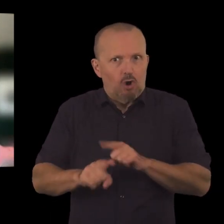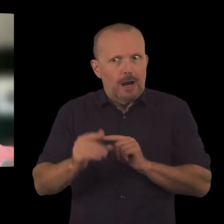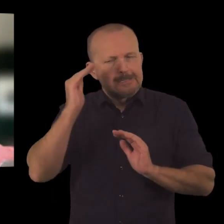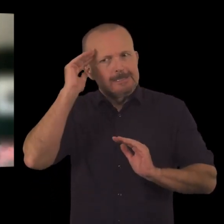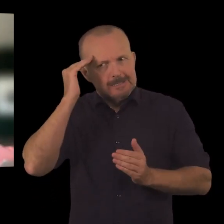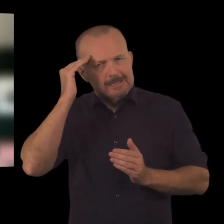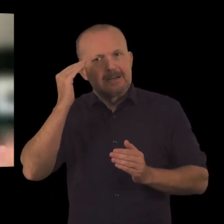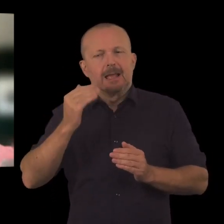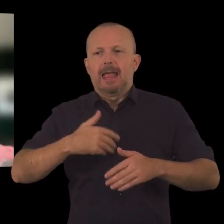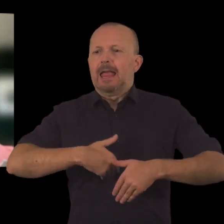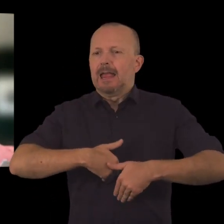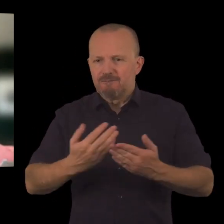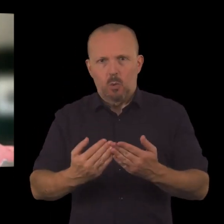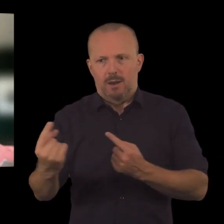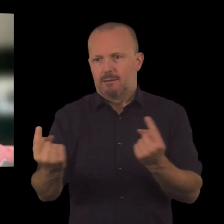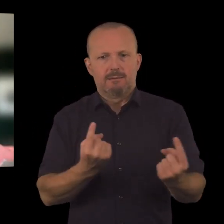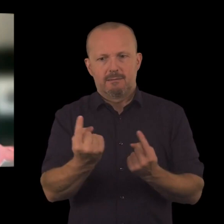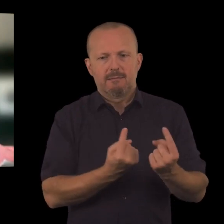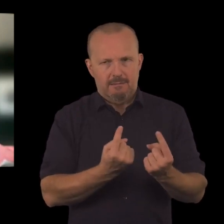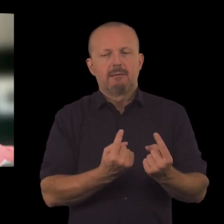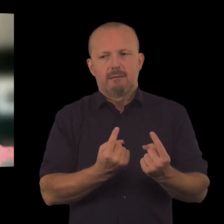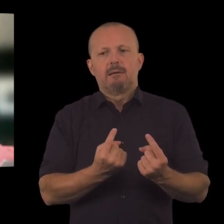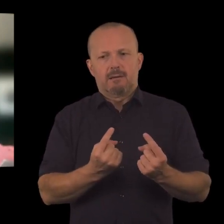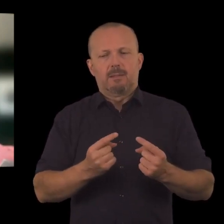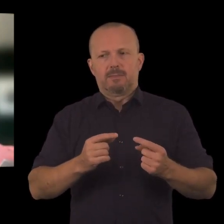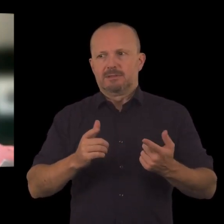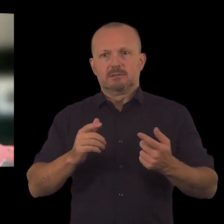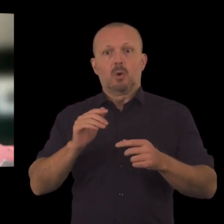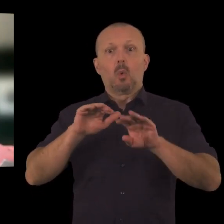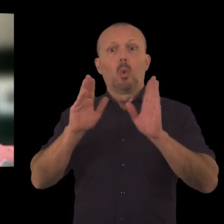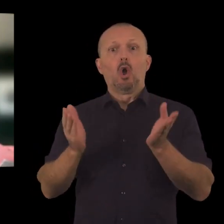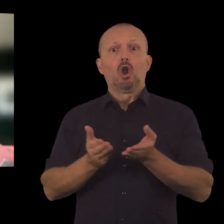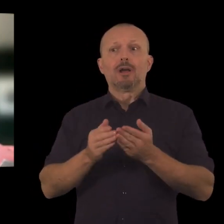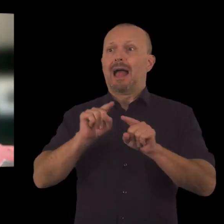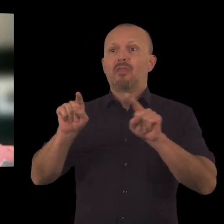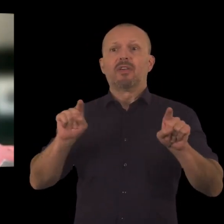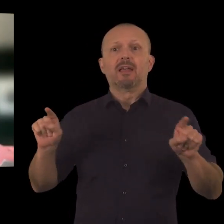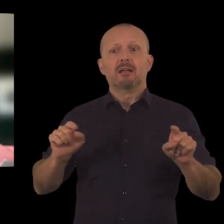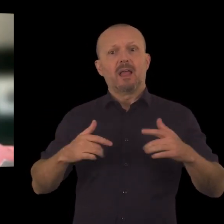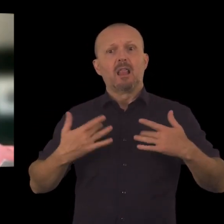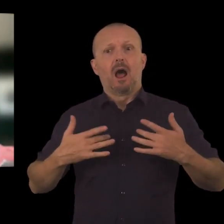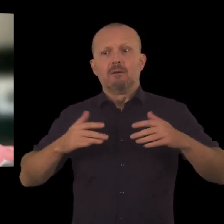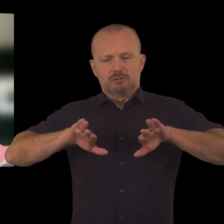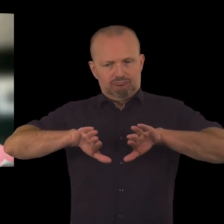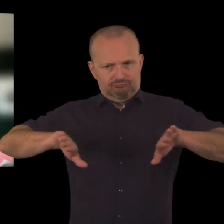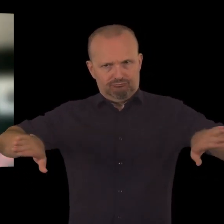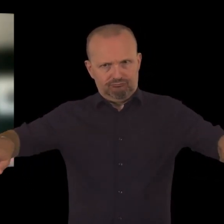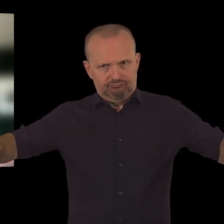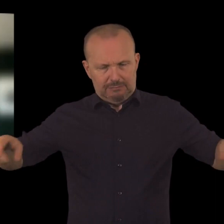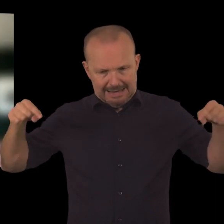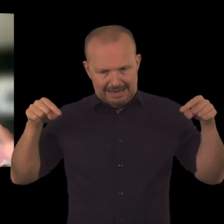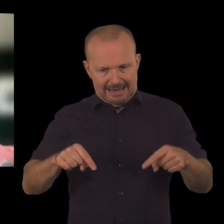inequality and inequity. And so working within our group, we try not to replicate